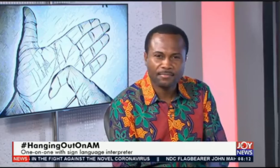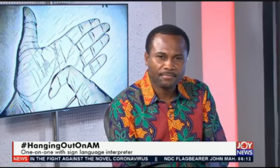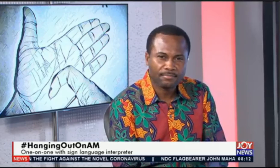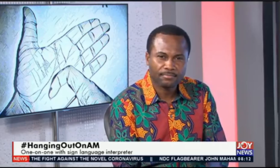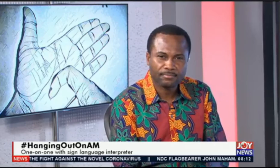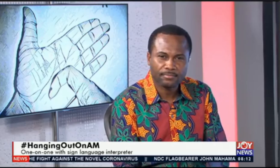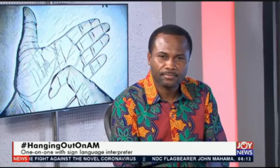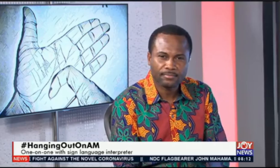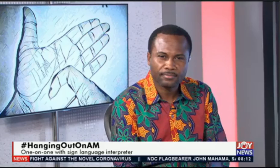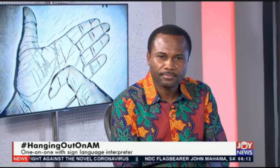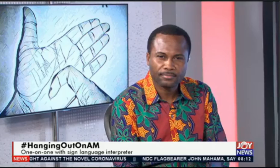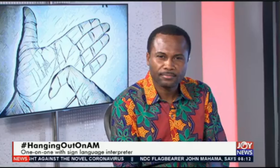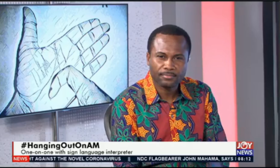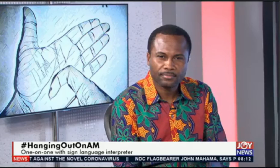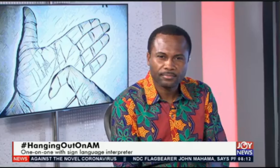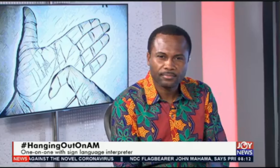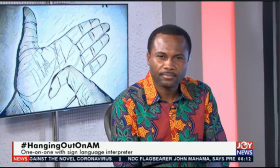understand them?